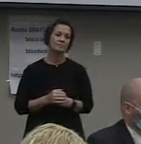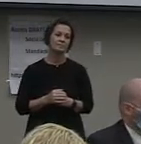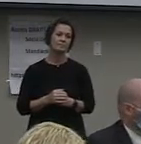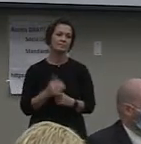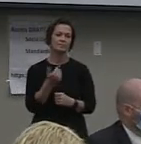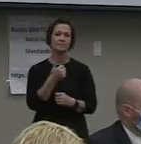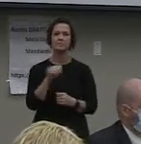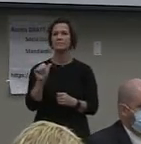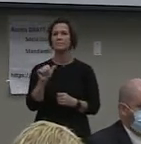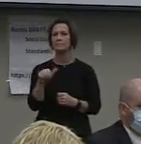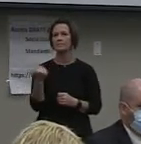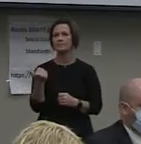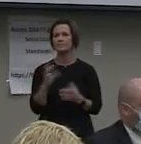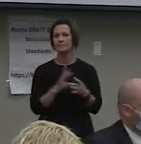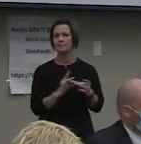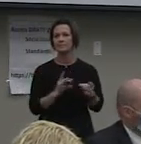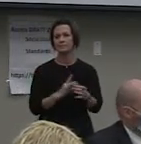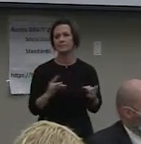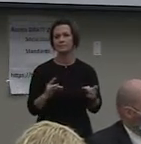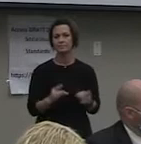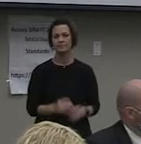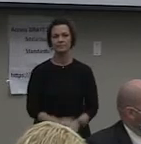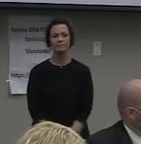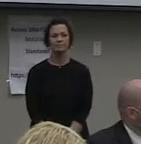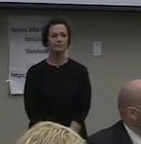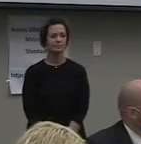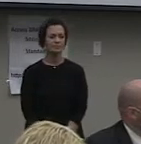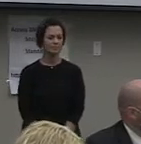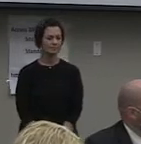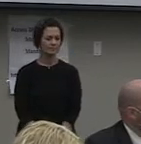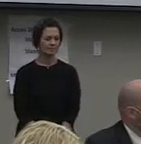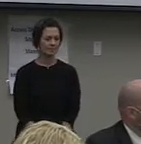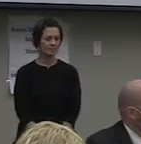Any other committee comment, question, or discussion?